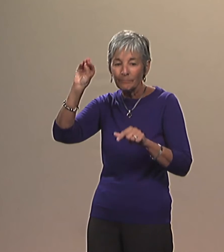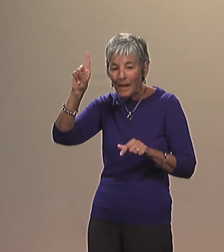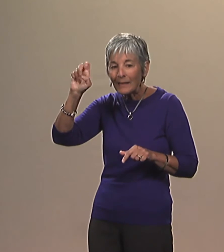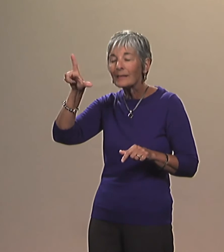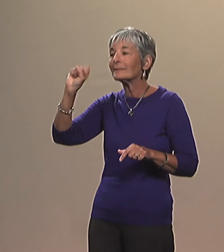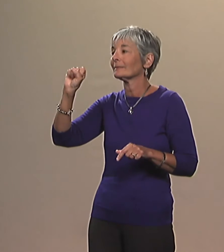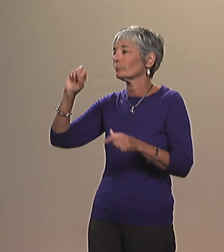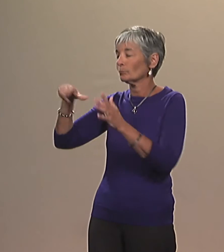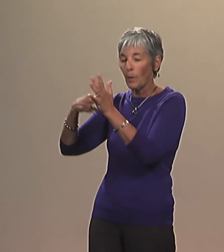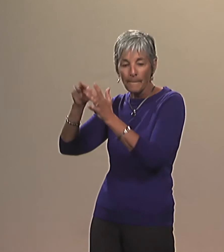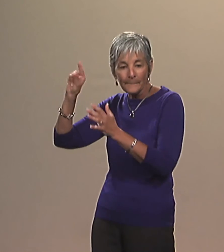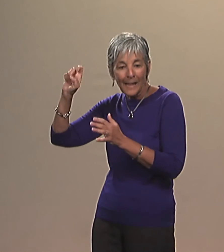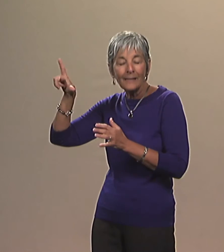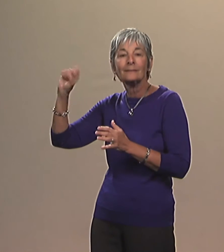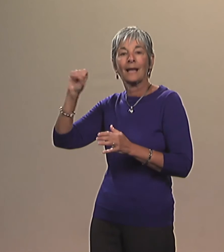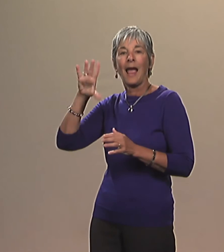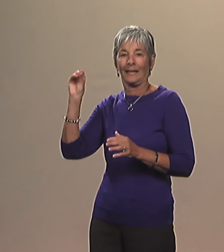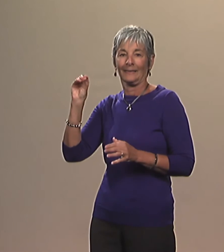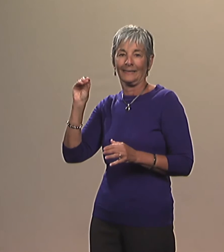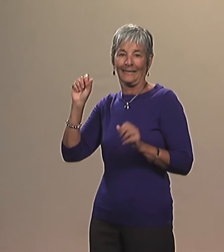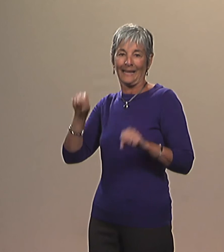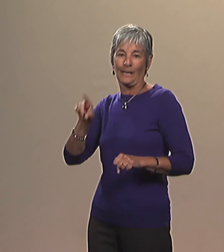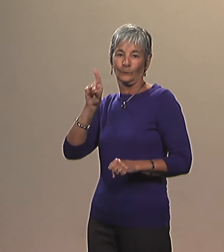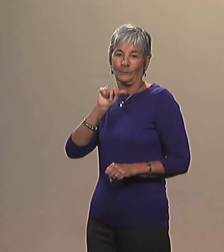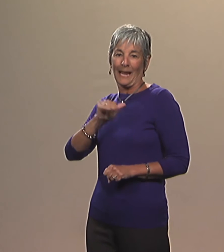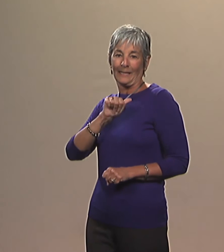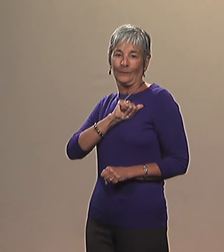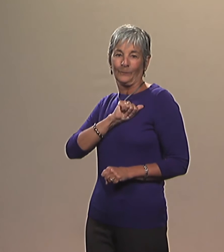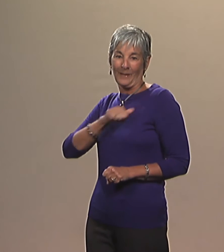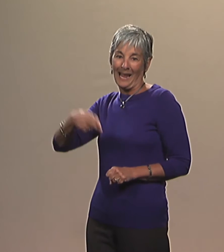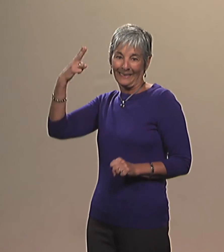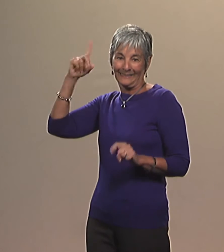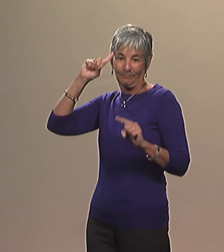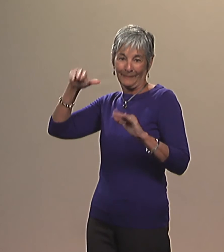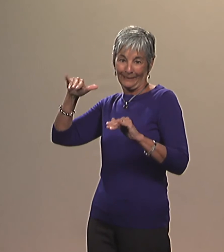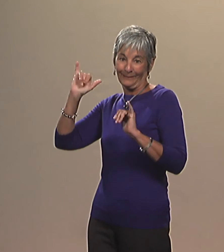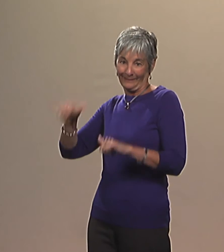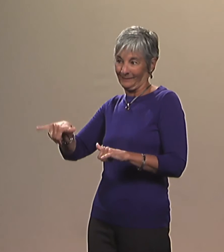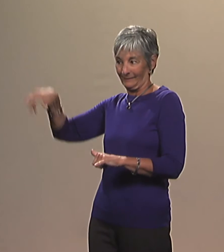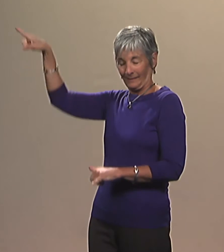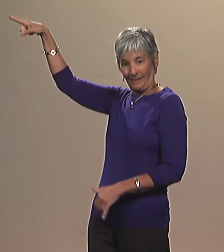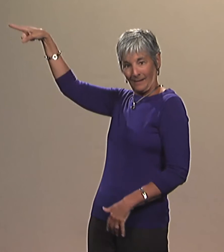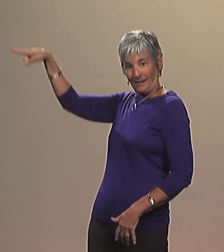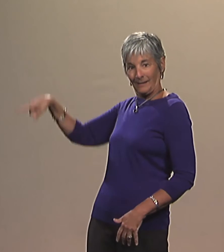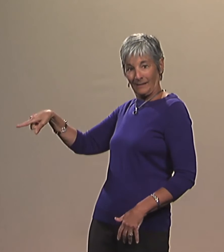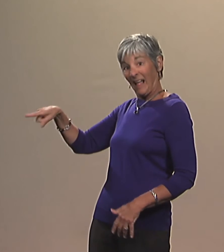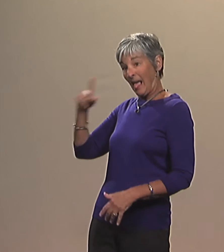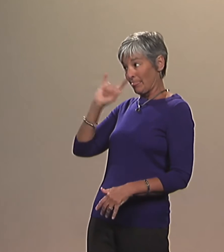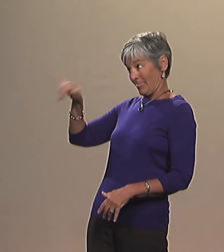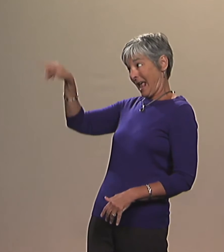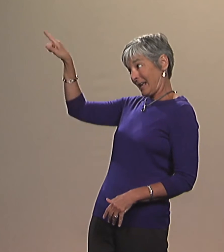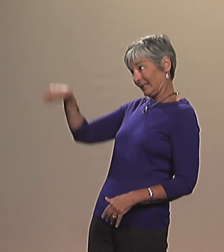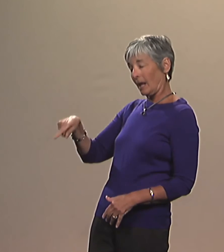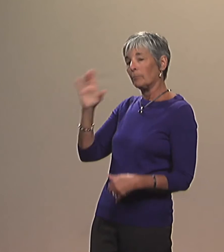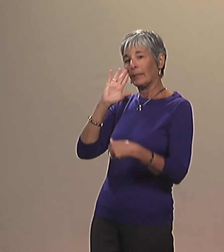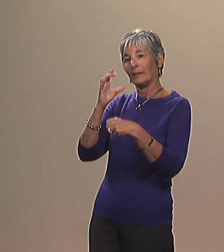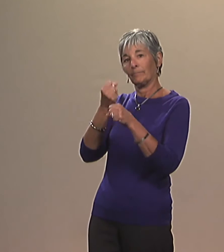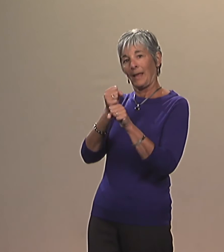language models, role models, and a can-do attitude, which relates to high expectations. And this list makes for a